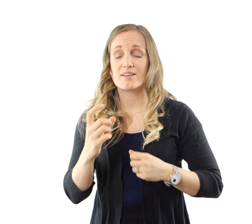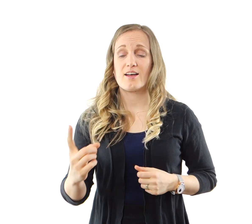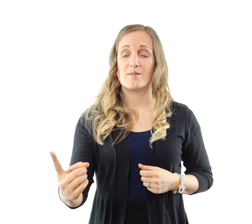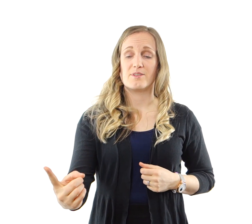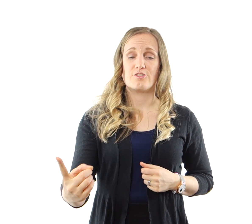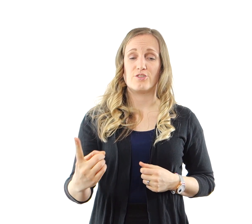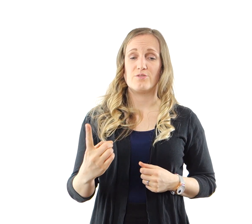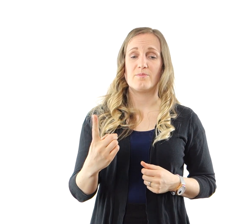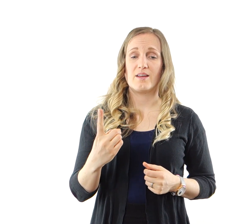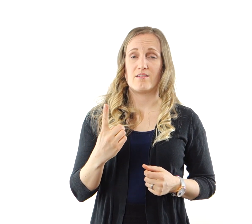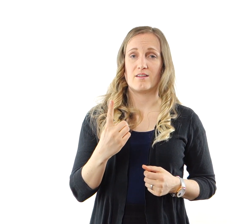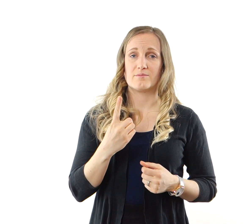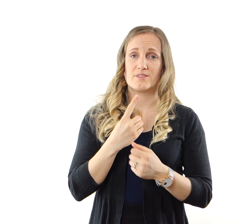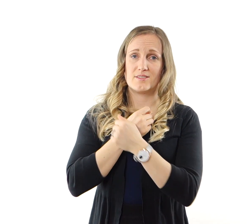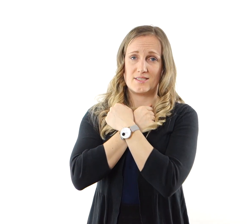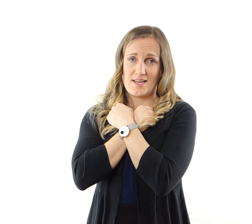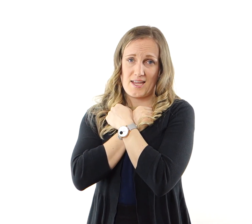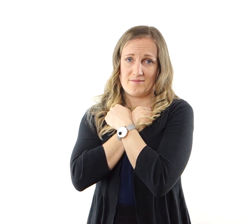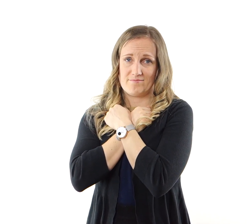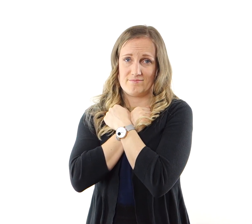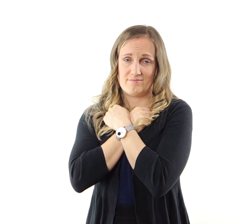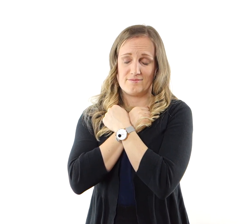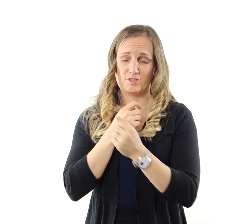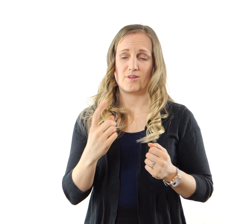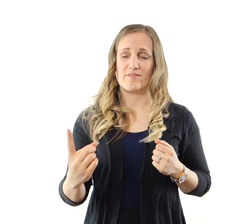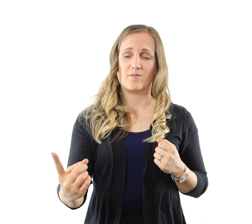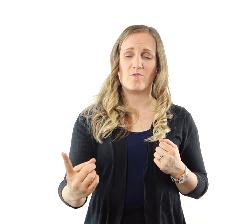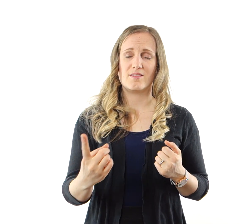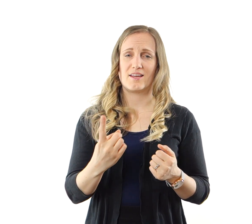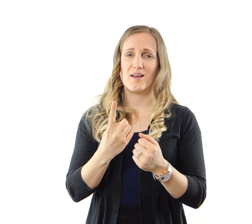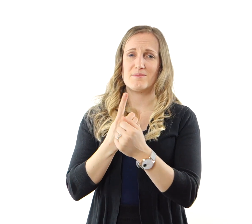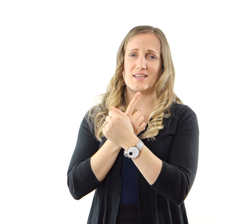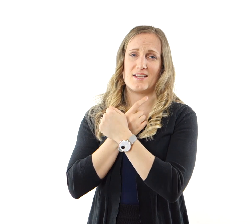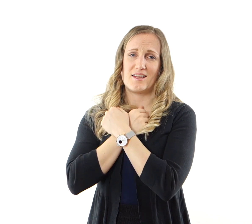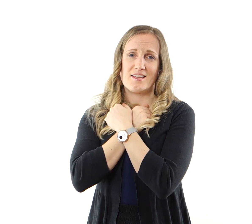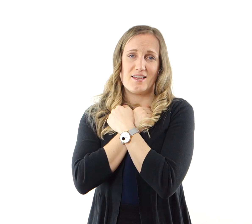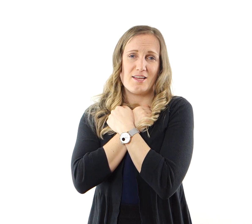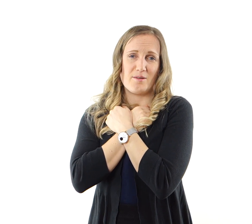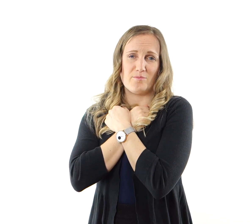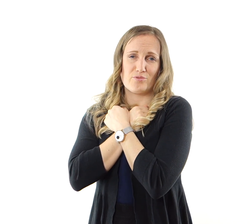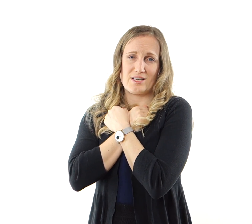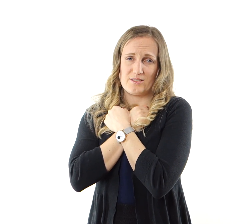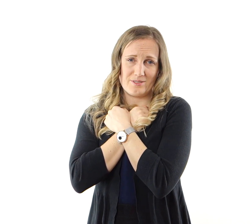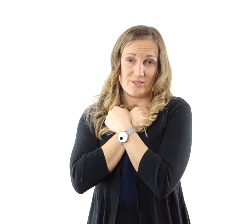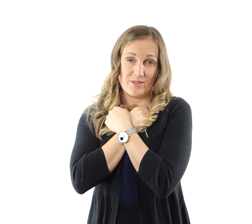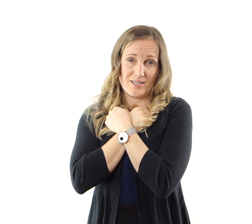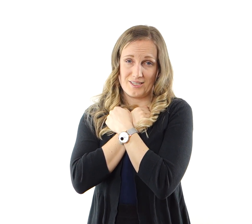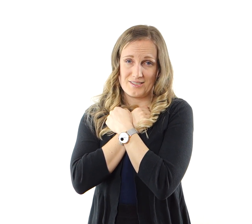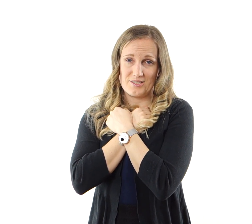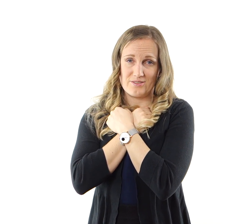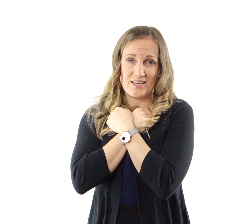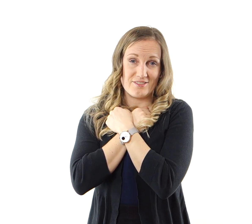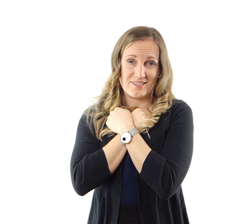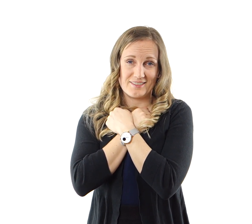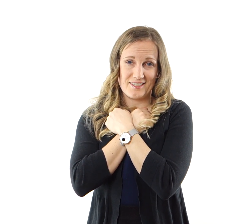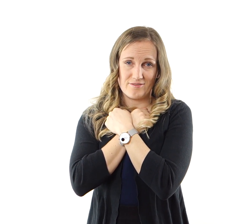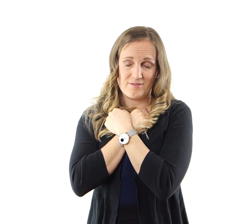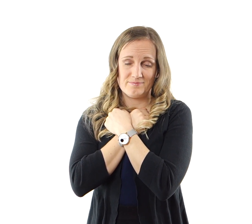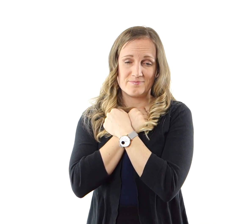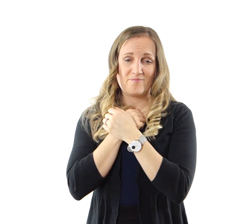Come into my arms to stay. So you have that one that comes in and brings you into a hug, and you sign love.